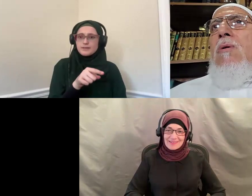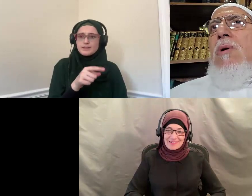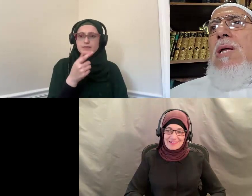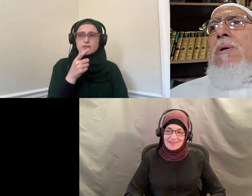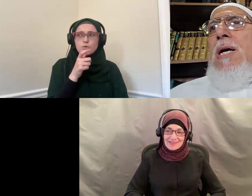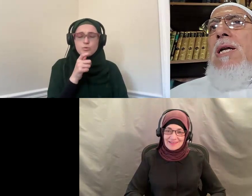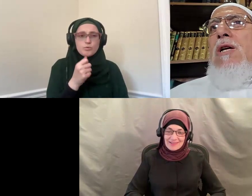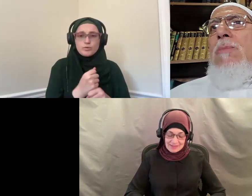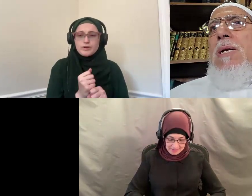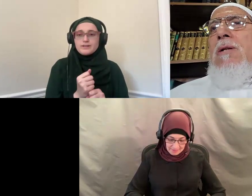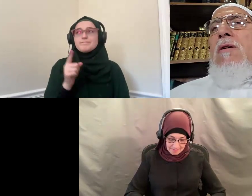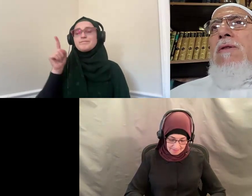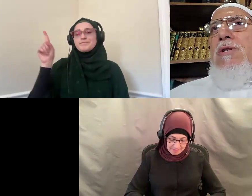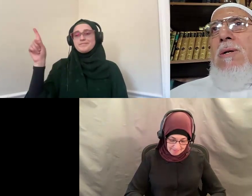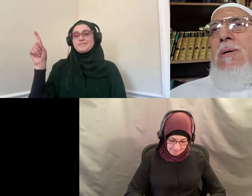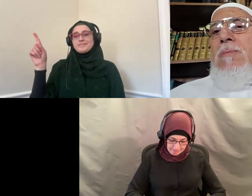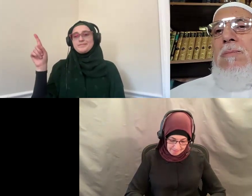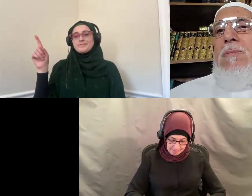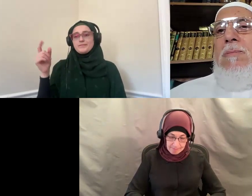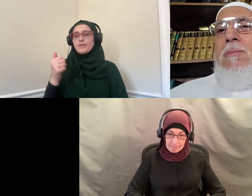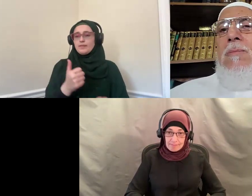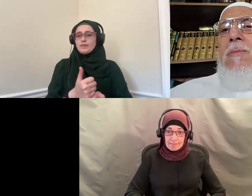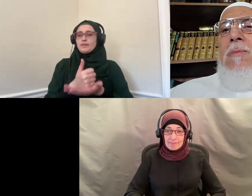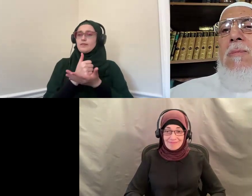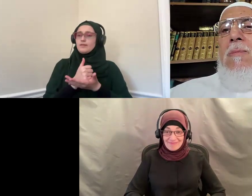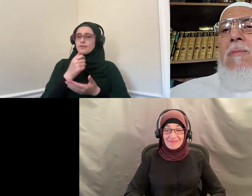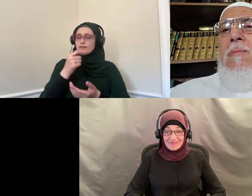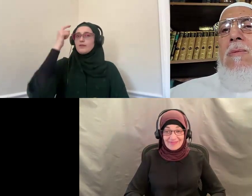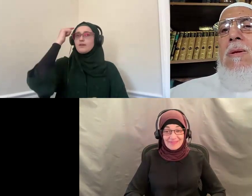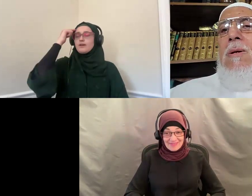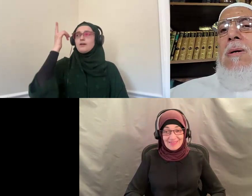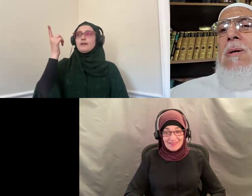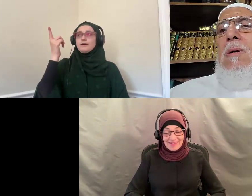Allah without any human intervention.